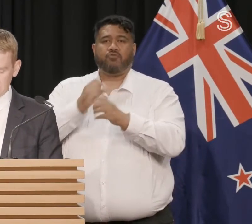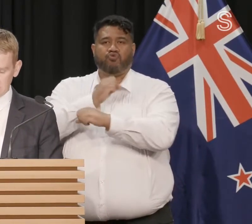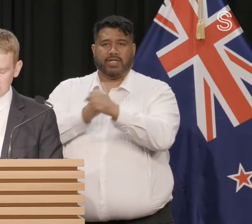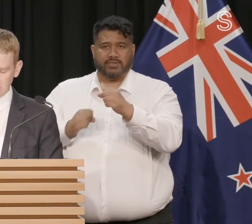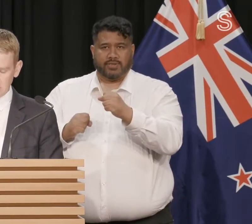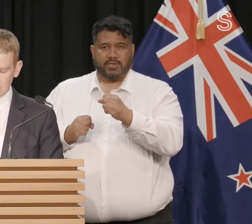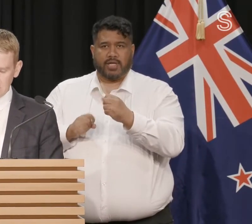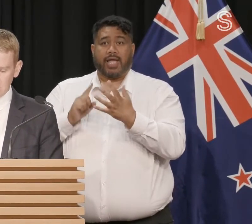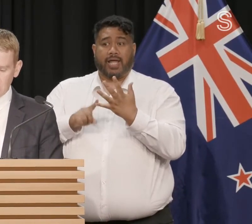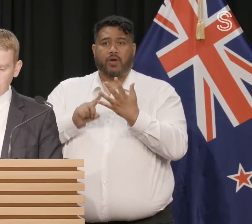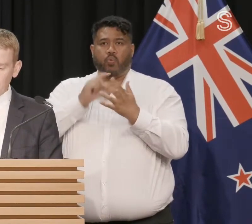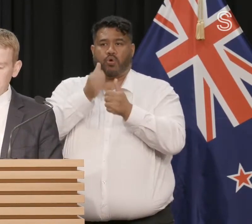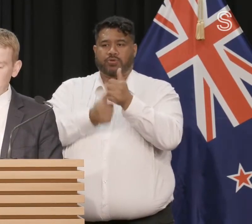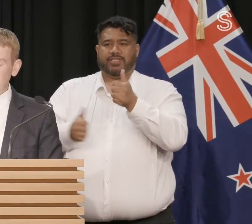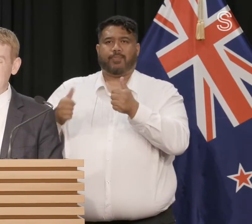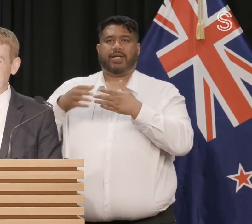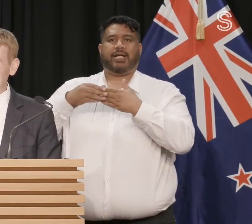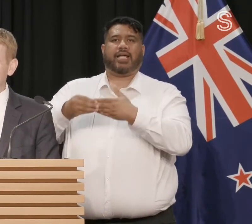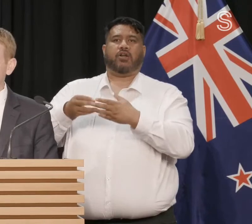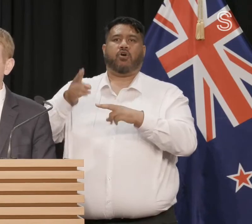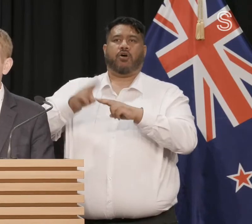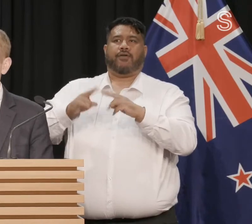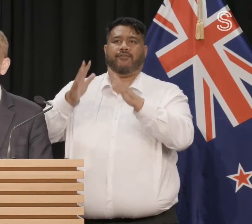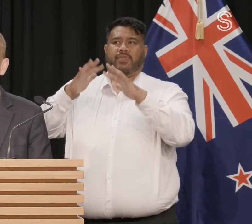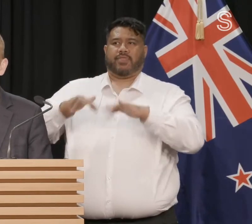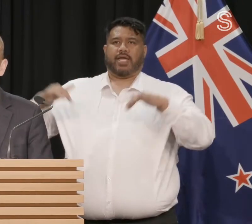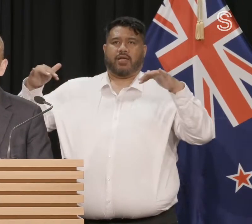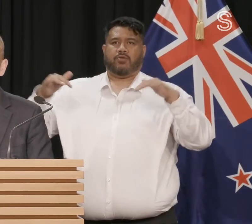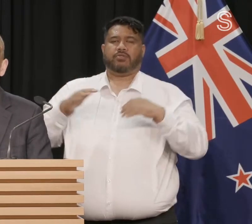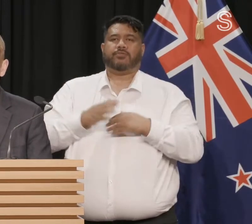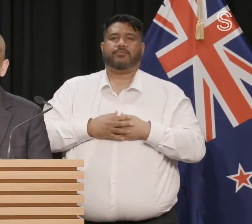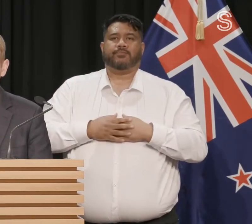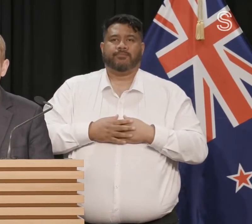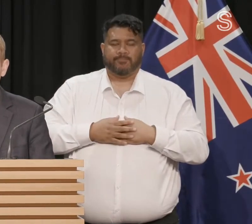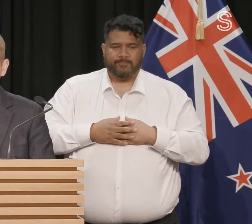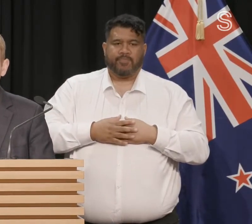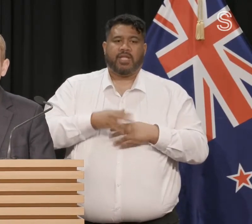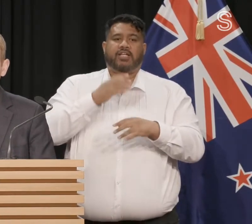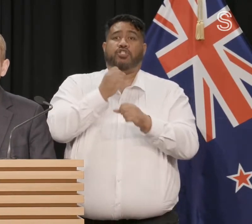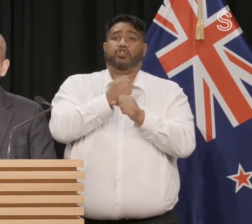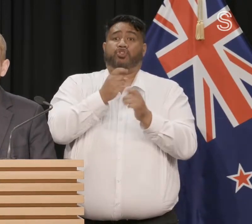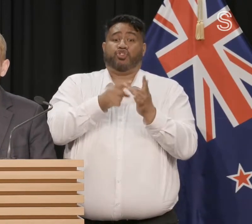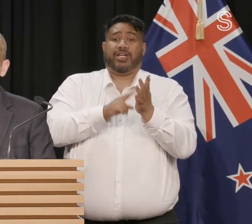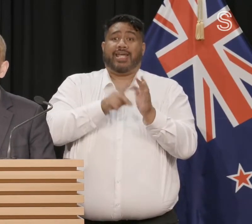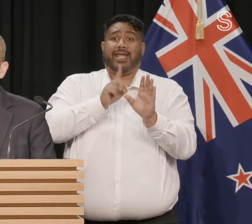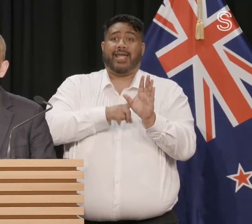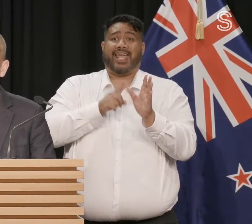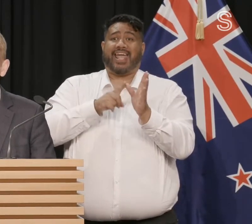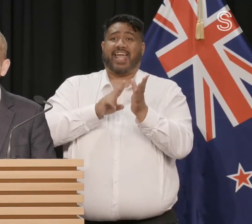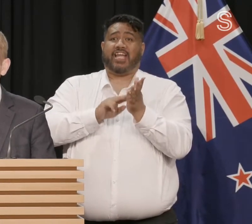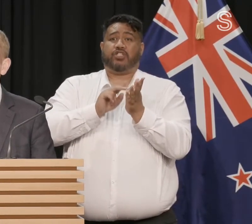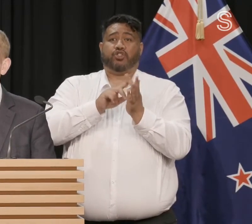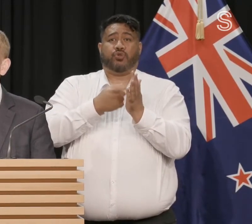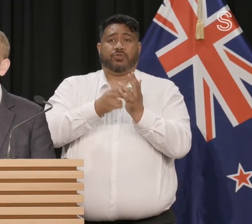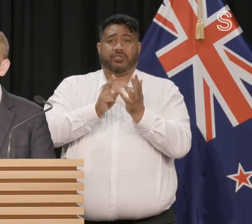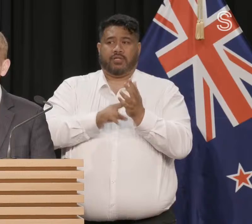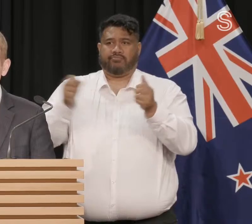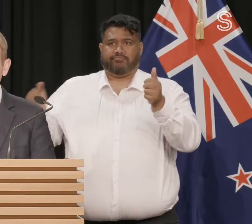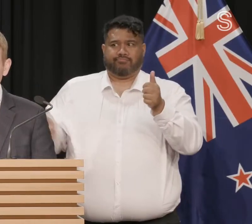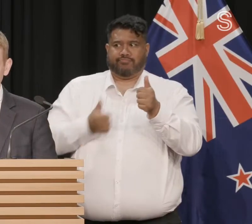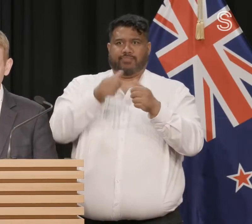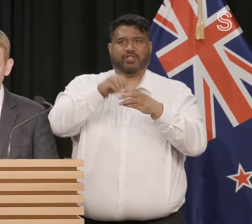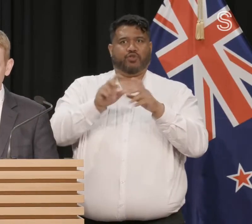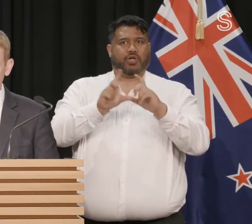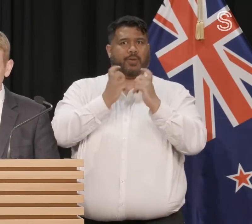the House. I've appointed Ginny Anderson as a Cabinet Minister. She'll become the Minister for the Digital Economy and